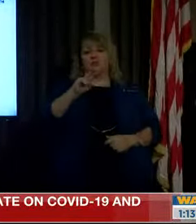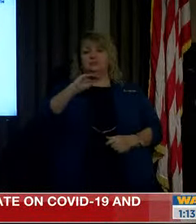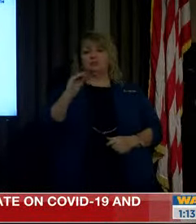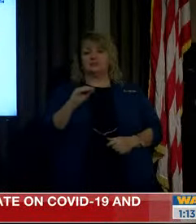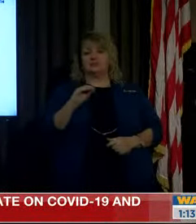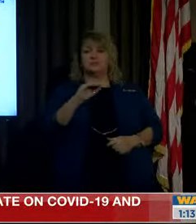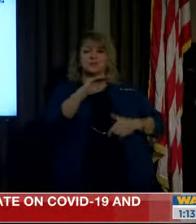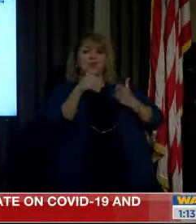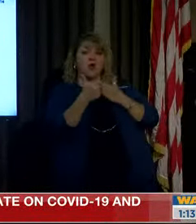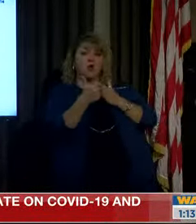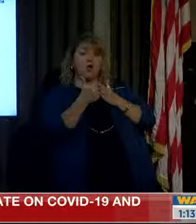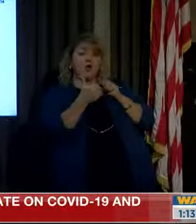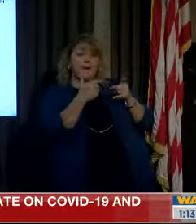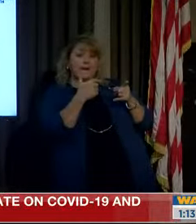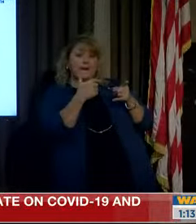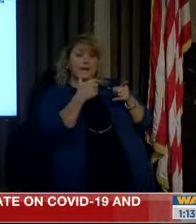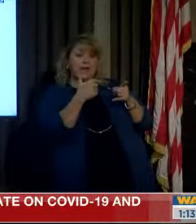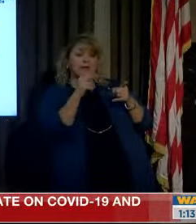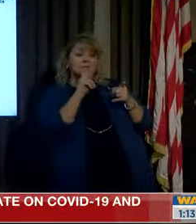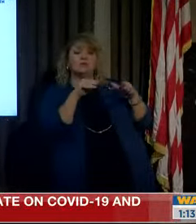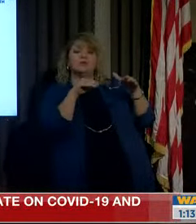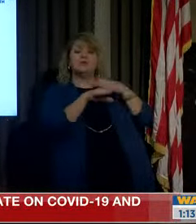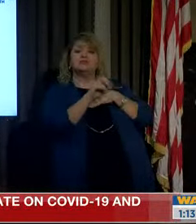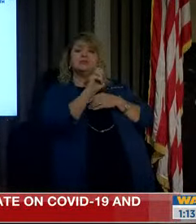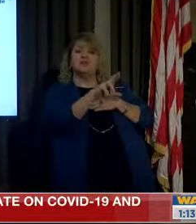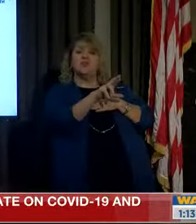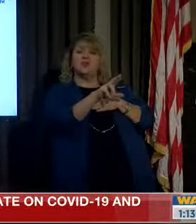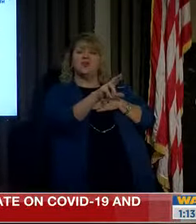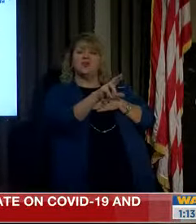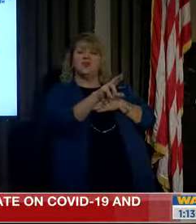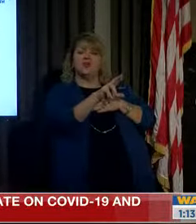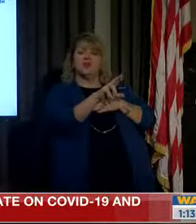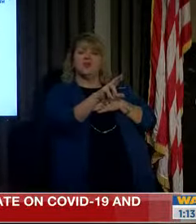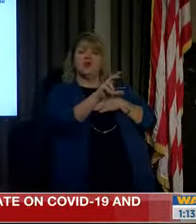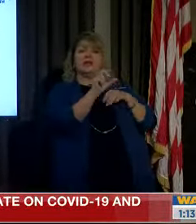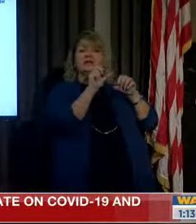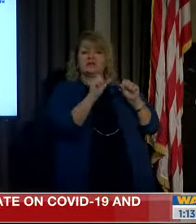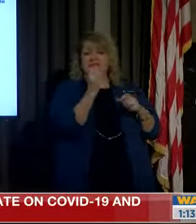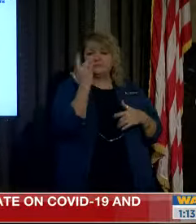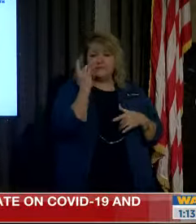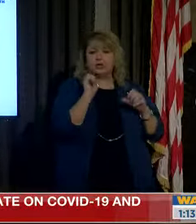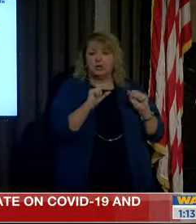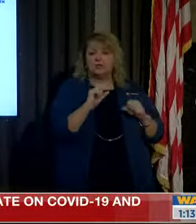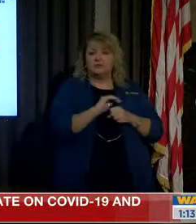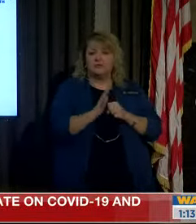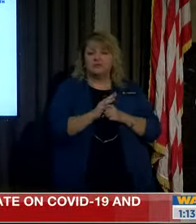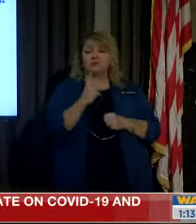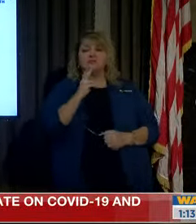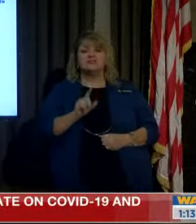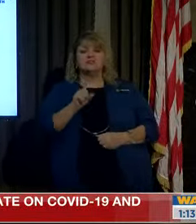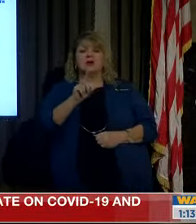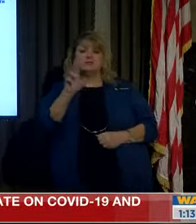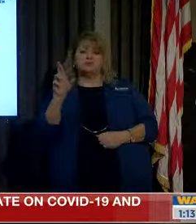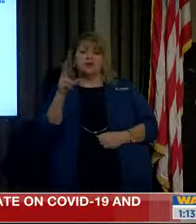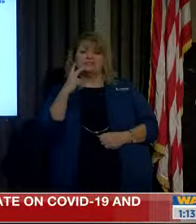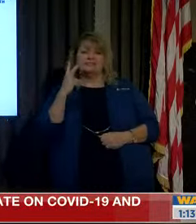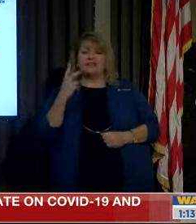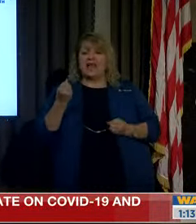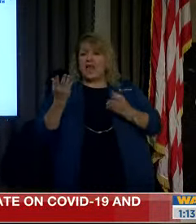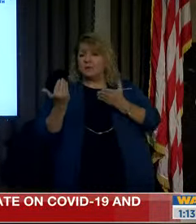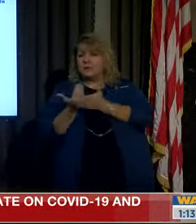visits this past week have been people seeking care for what could be COVID. On the top right, you see incidence. This is the number of